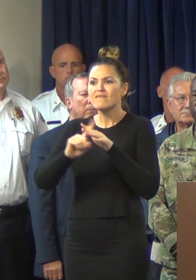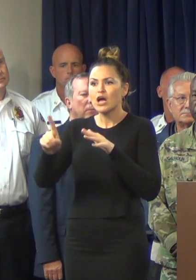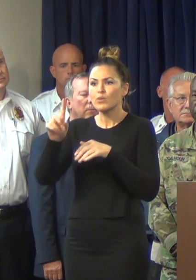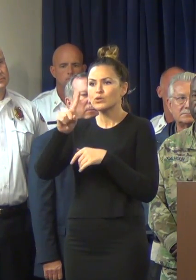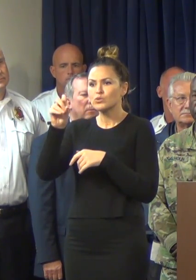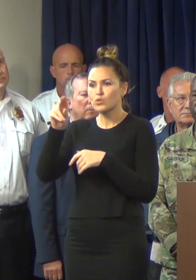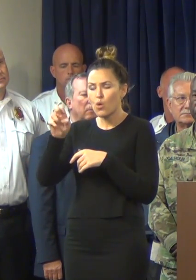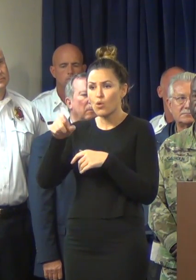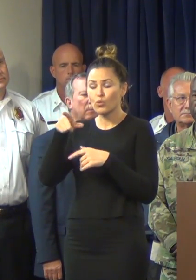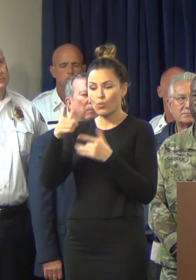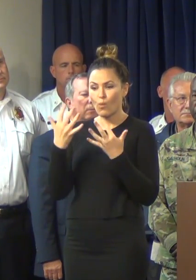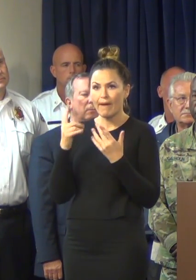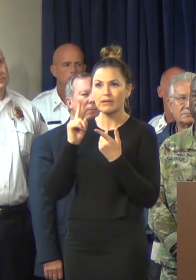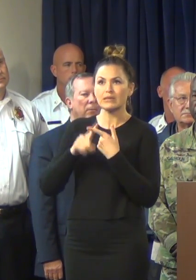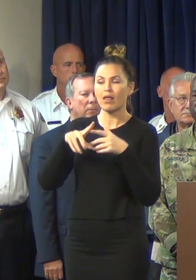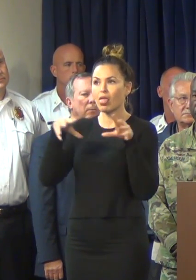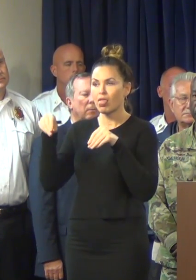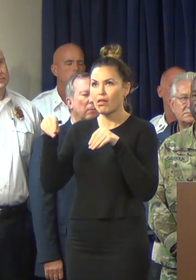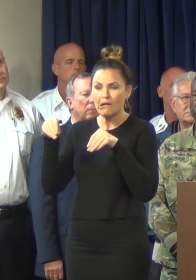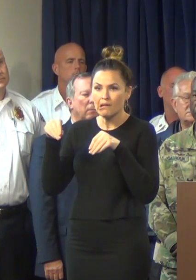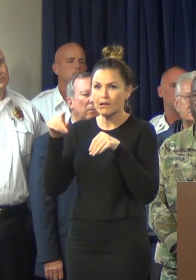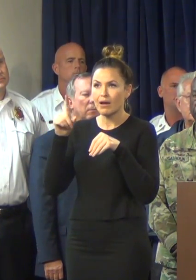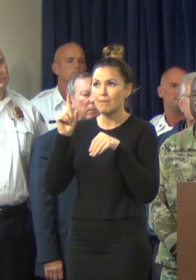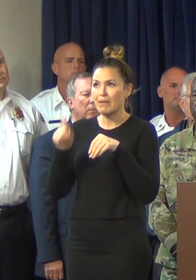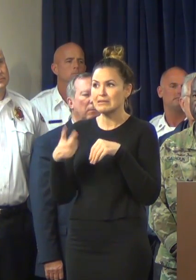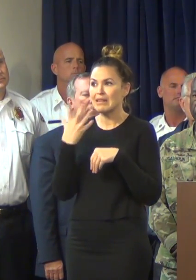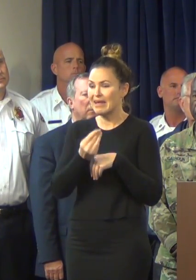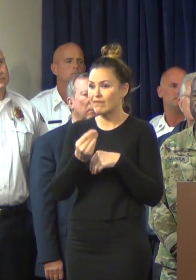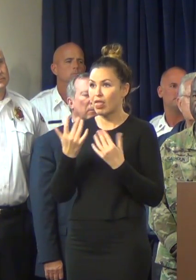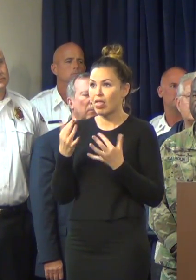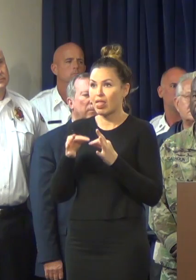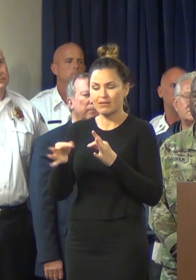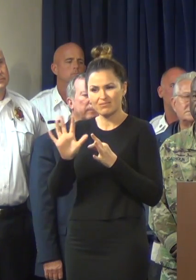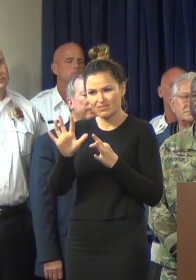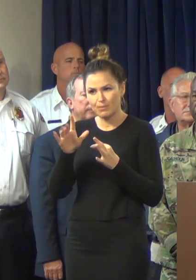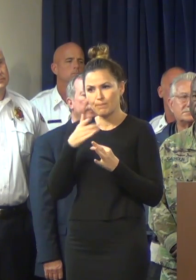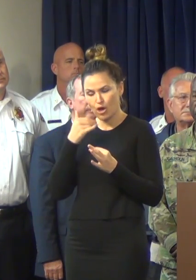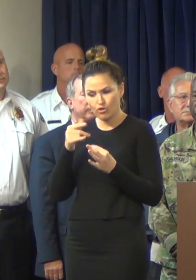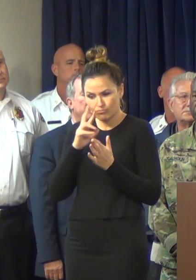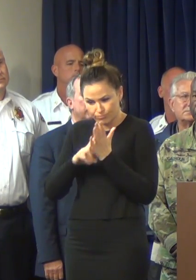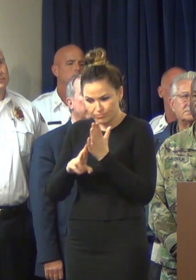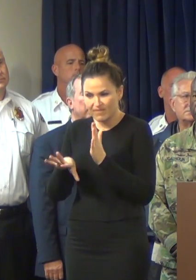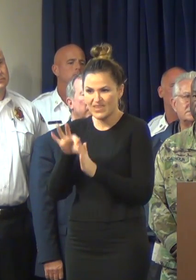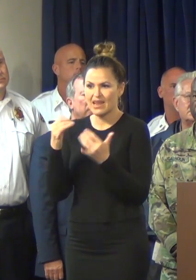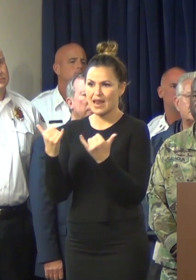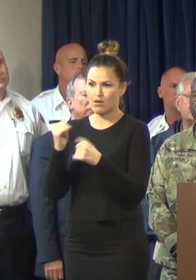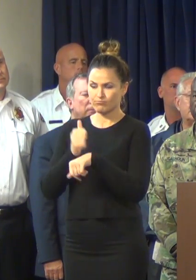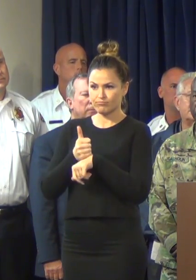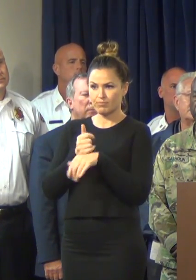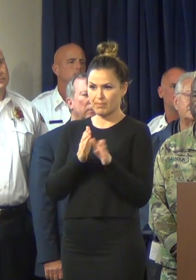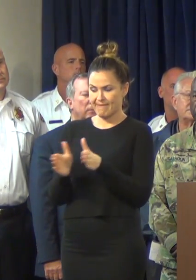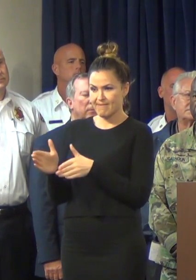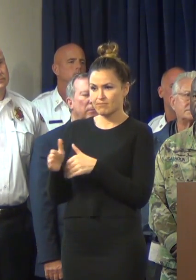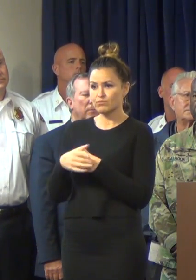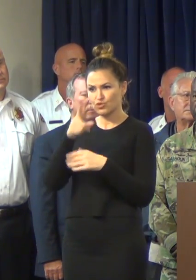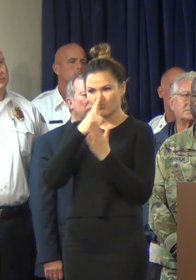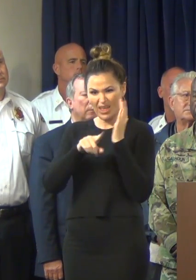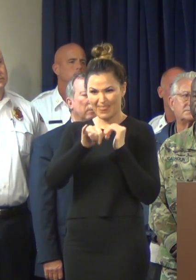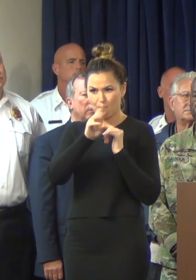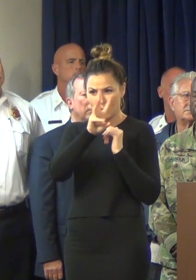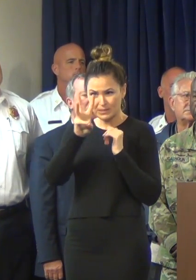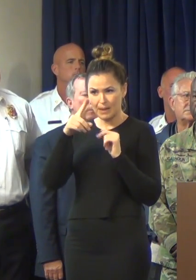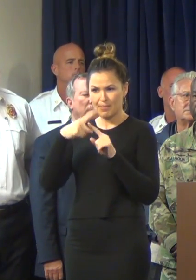until you're going to lose power. Don't wait until you know you have to go. Find out now. So you can check the website and check with